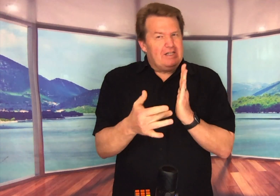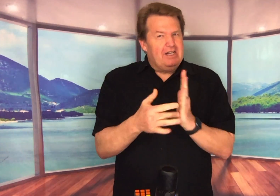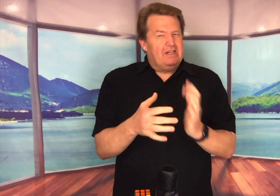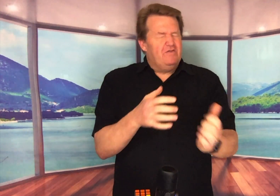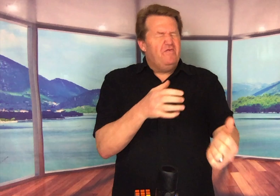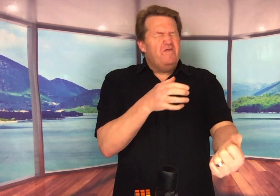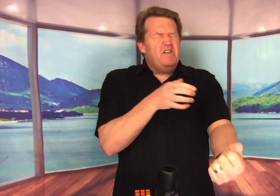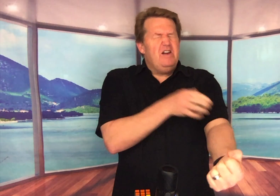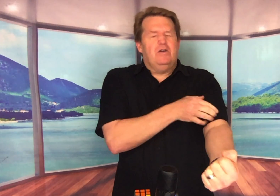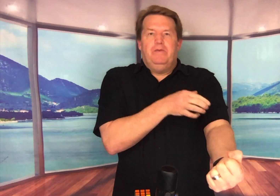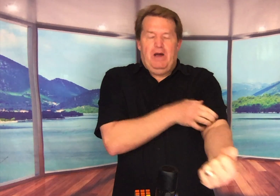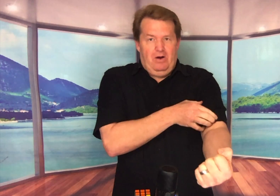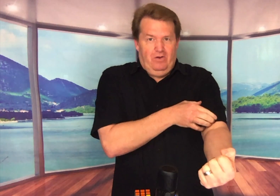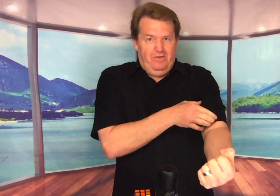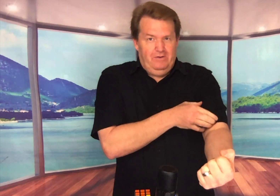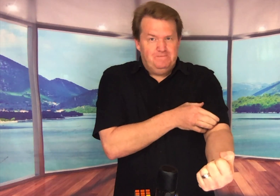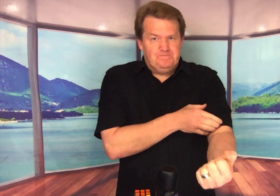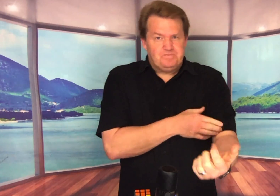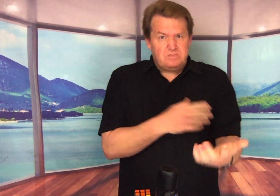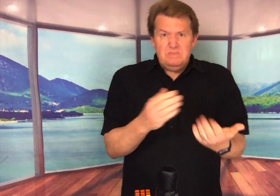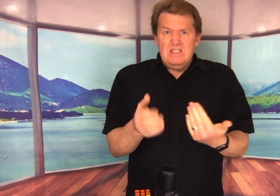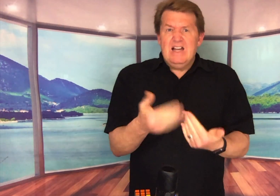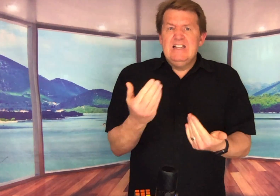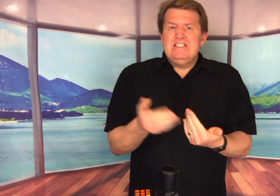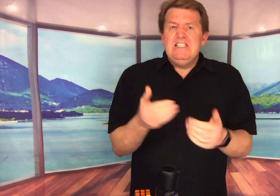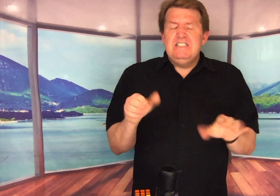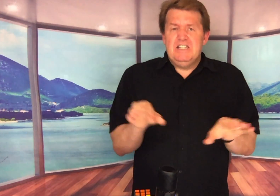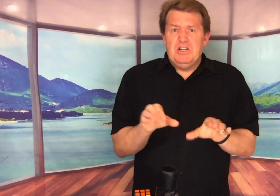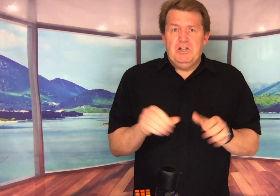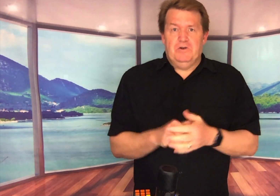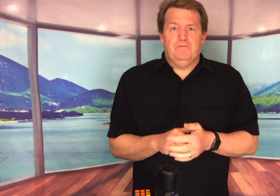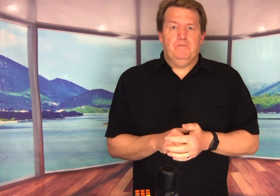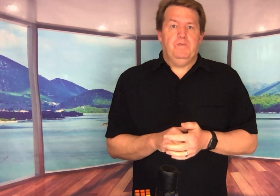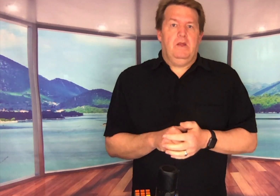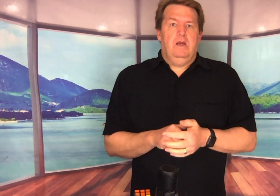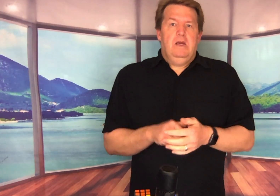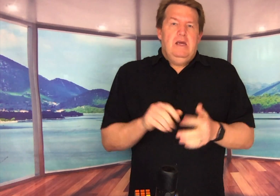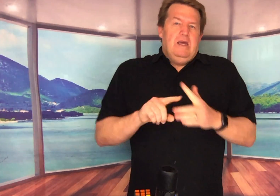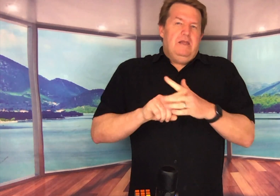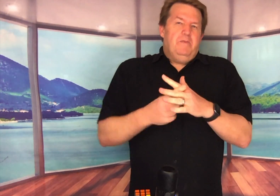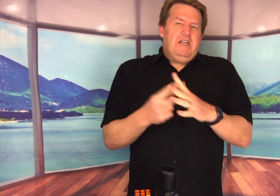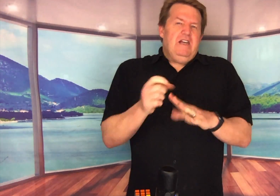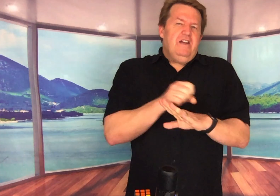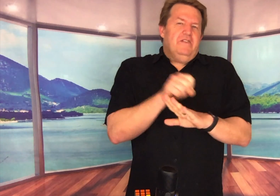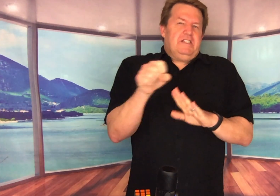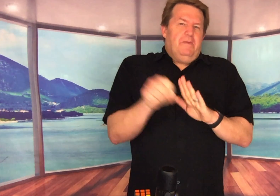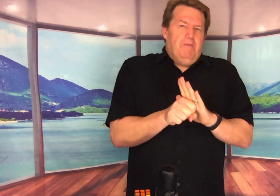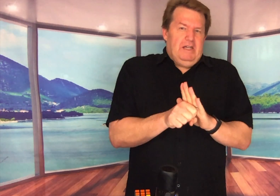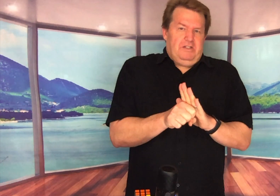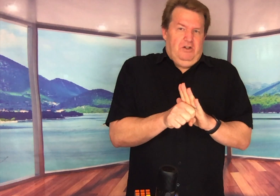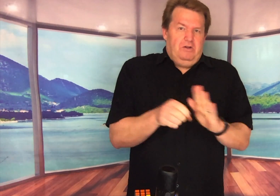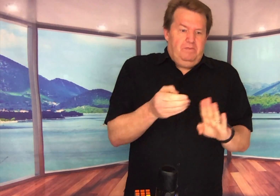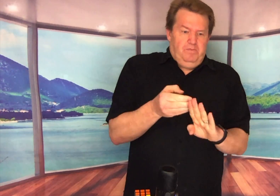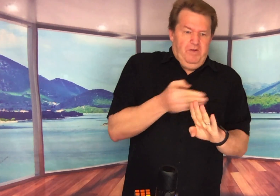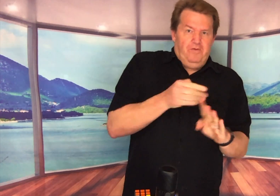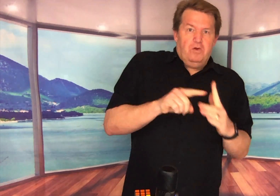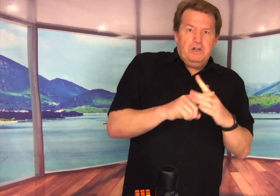is very powerful and it's easy to do. In the beginning of a semester, before you start